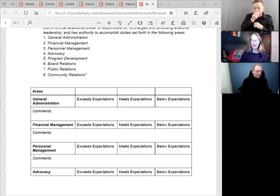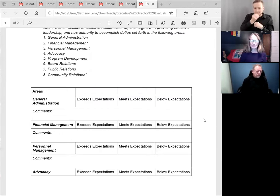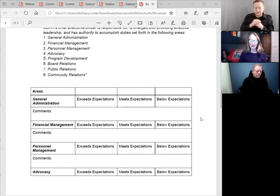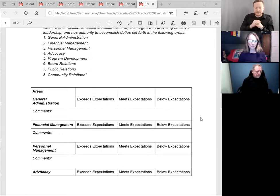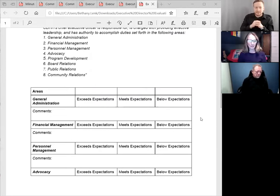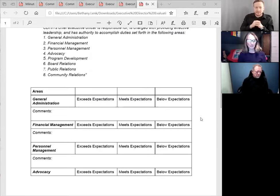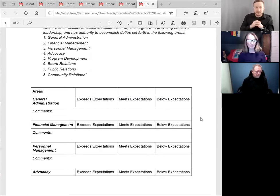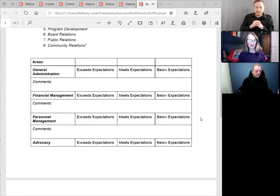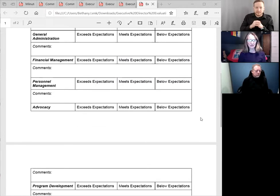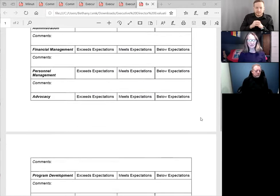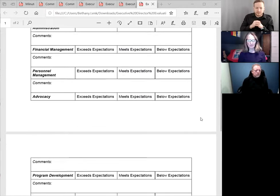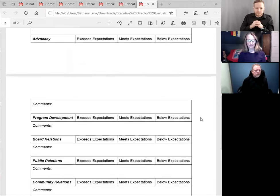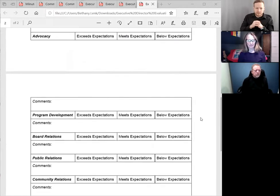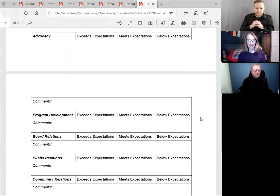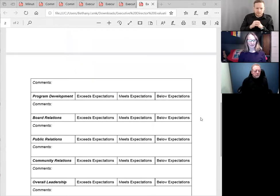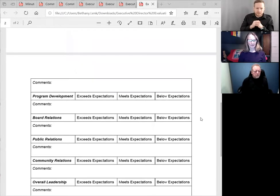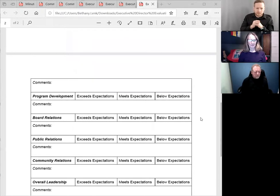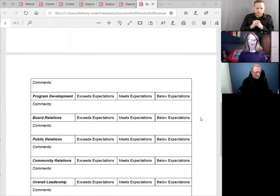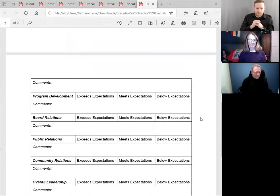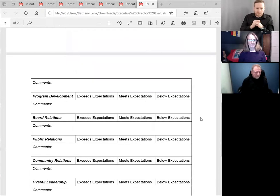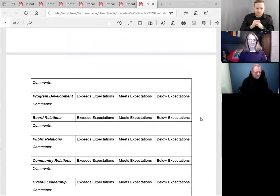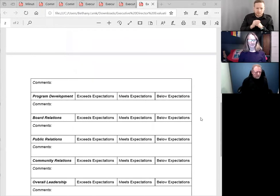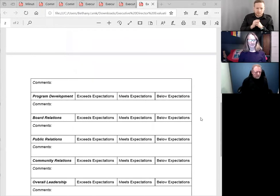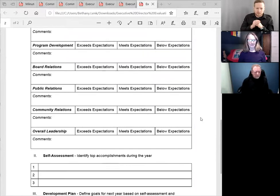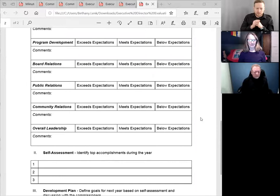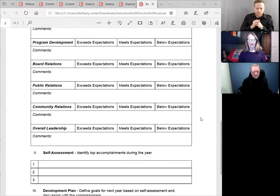down to the second page, Bethany.